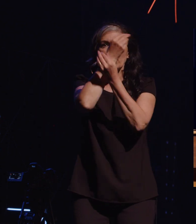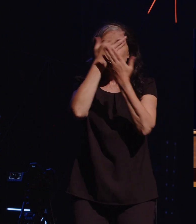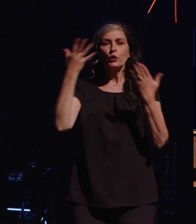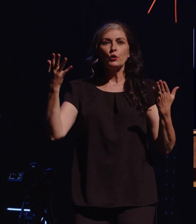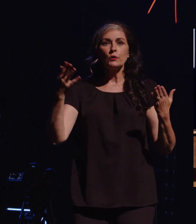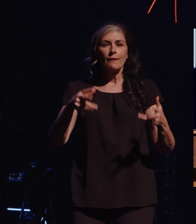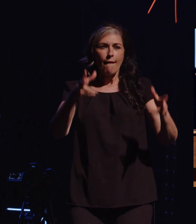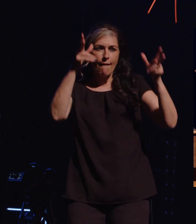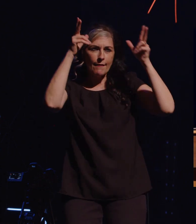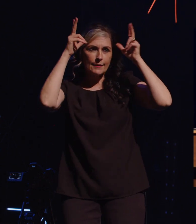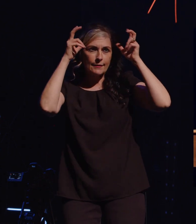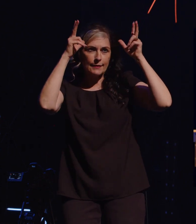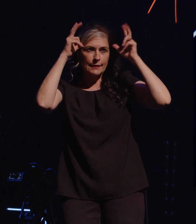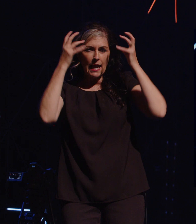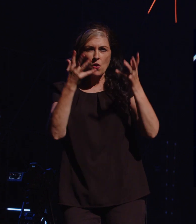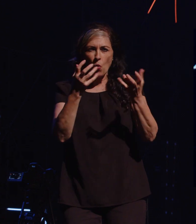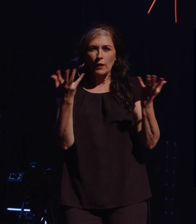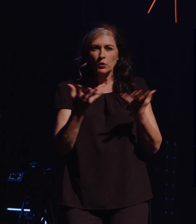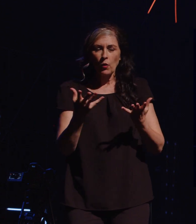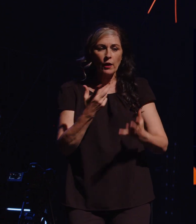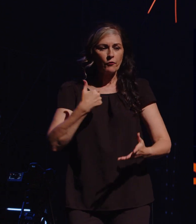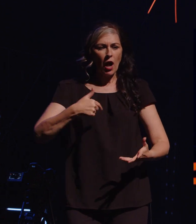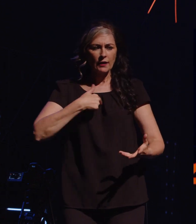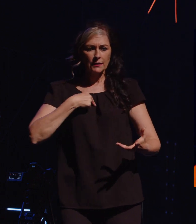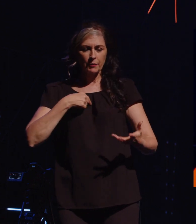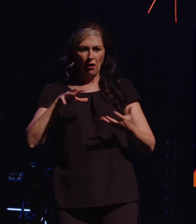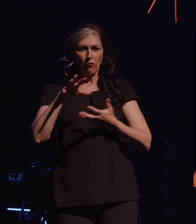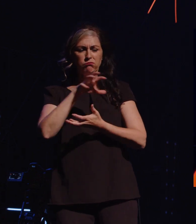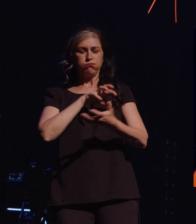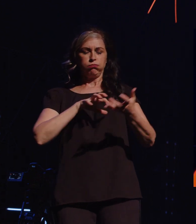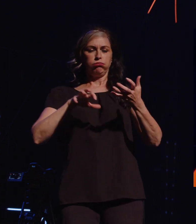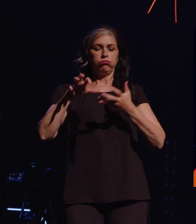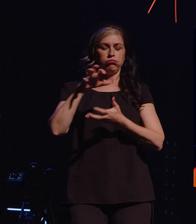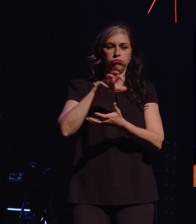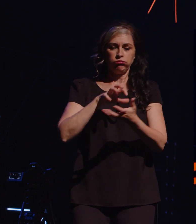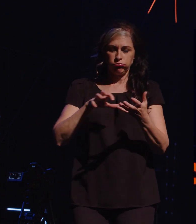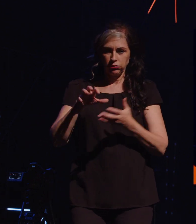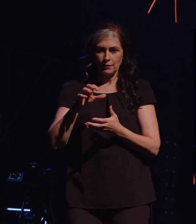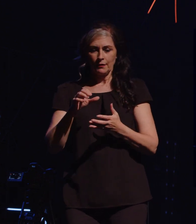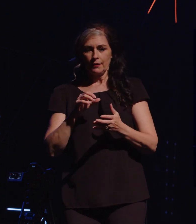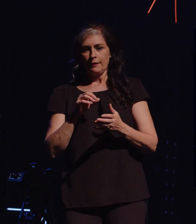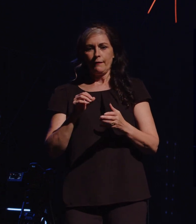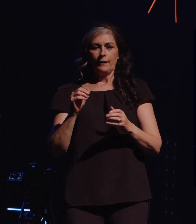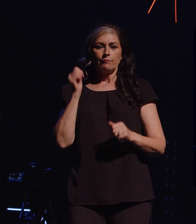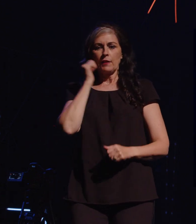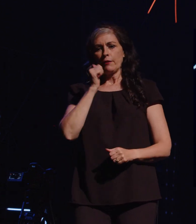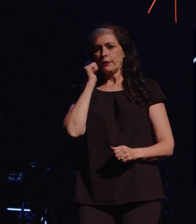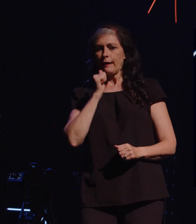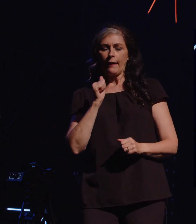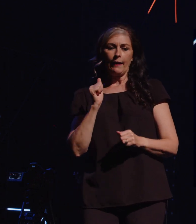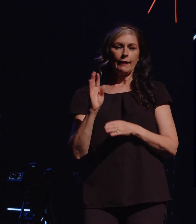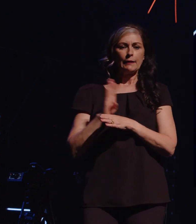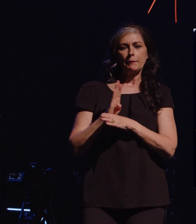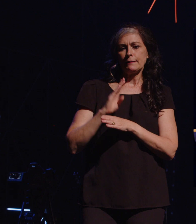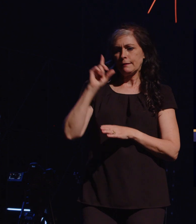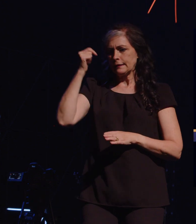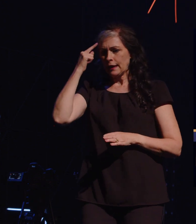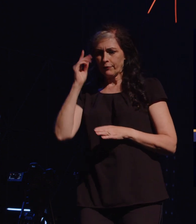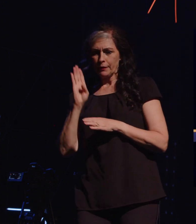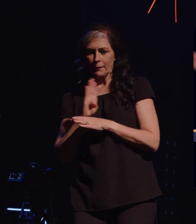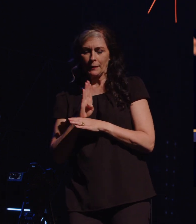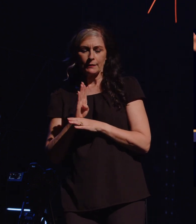what Satan would want more than anything else is for us to get tangled up in some type of civilian affair, governmental affair,